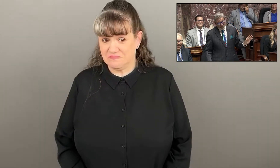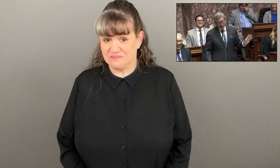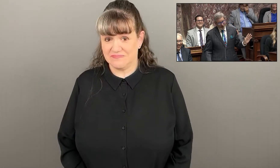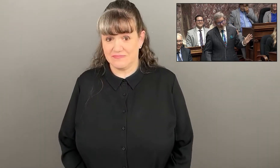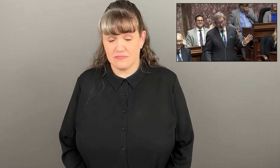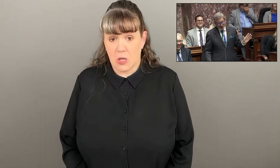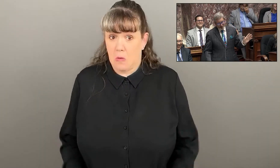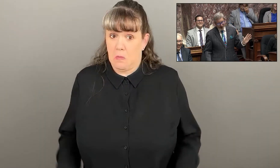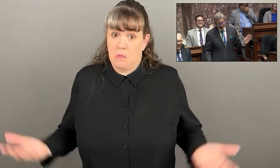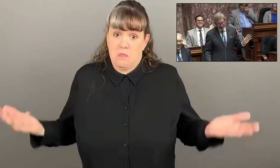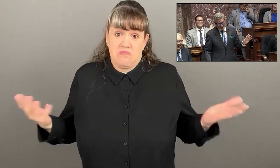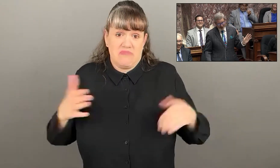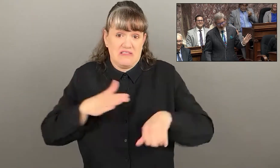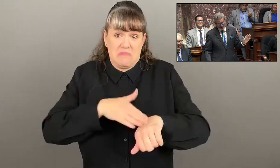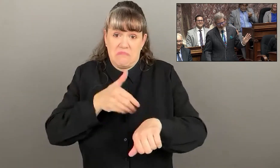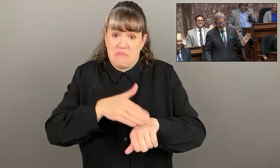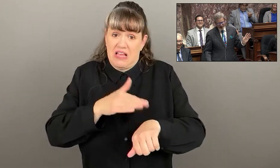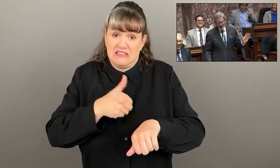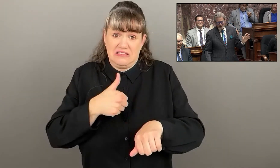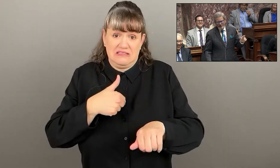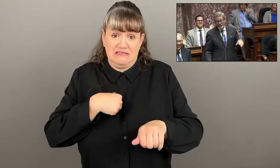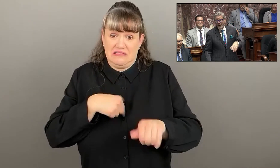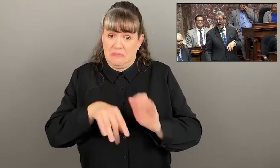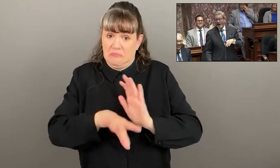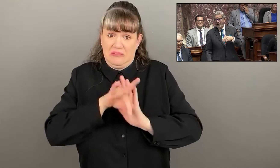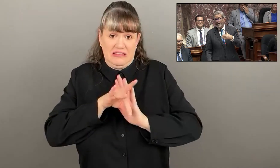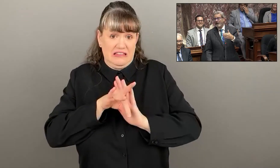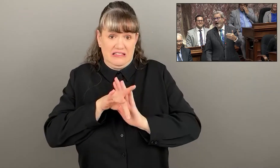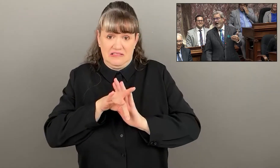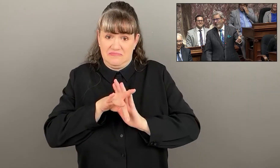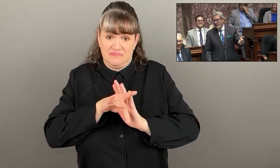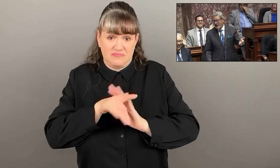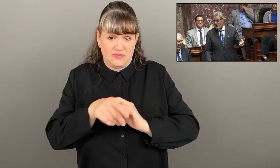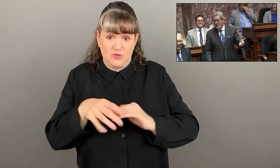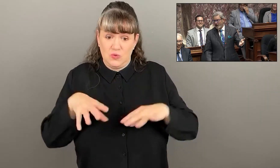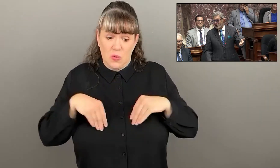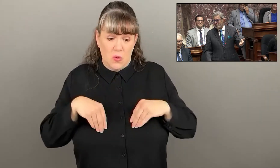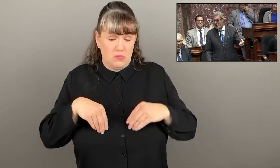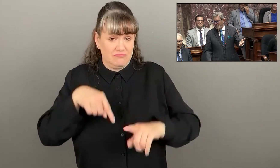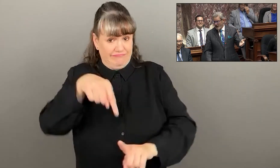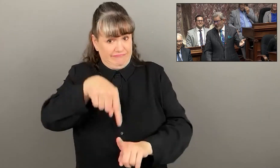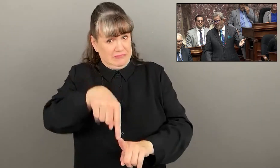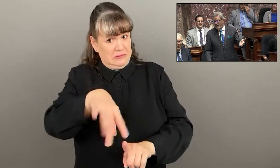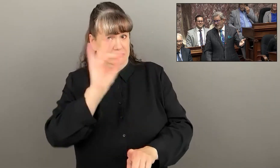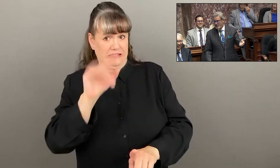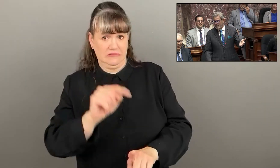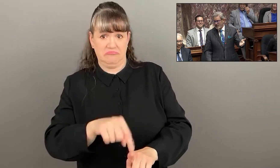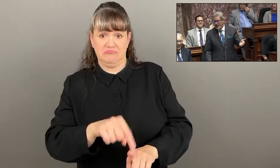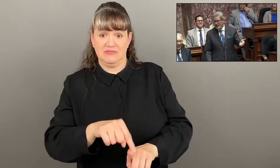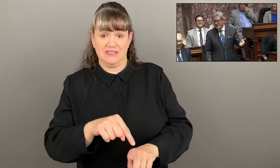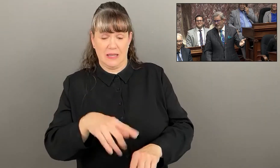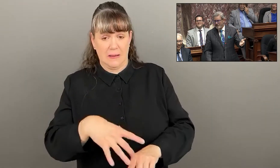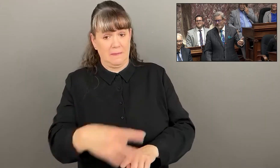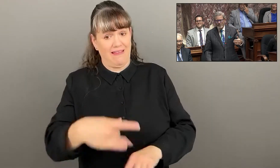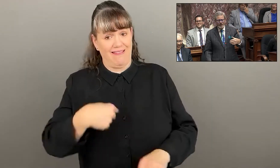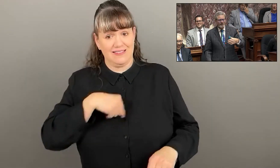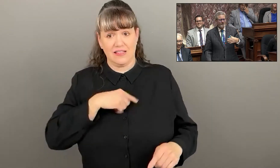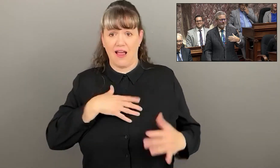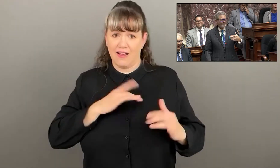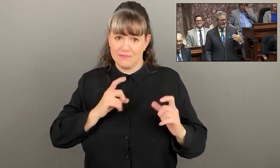pick. We don't pick the pets. They pick us. I will make a donation to my local SPCA. It's about